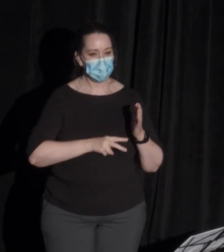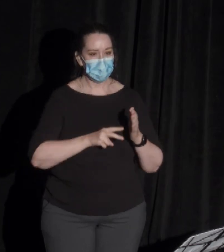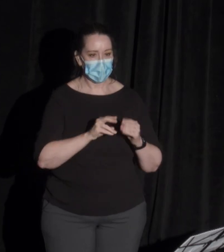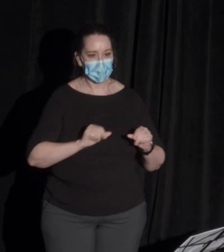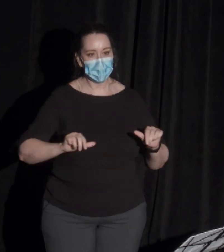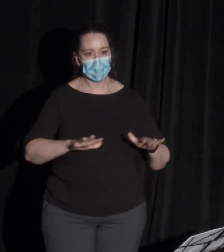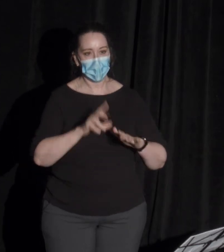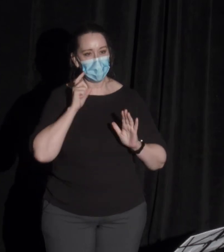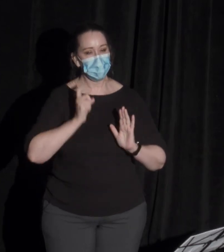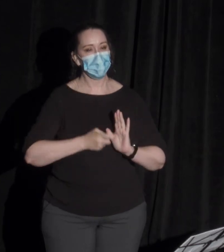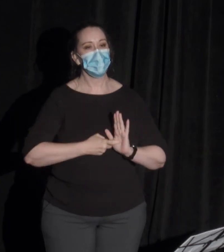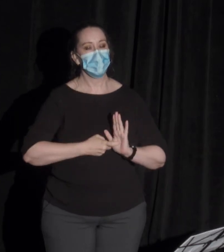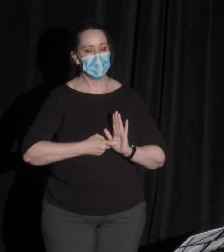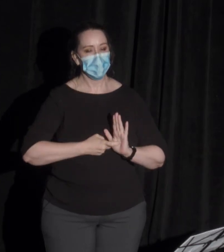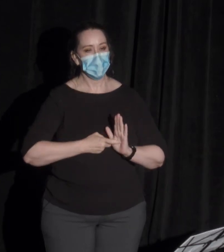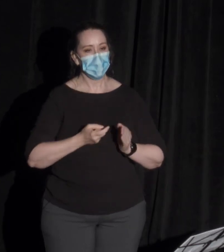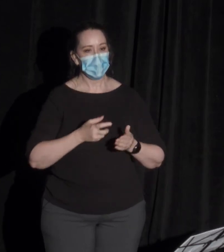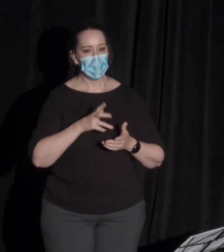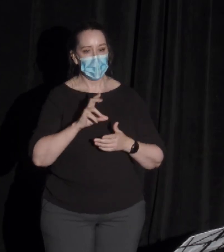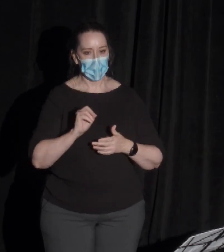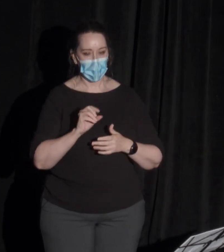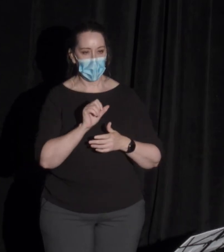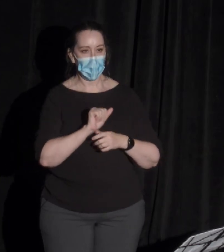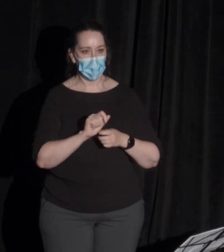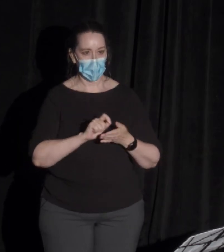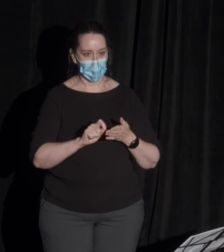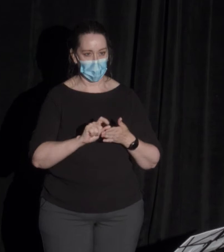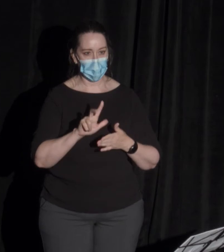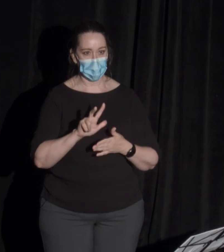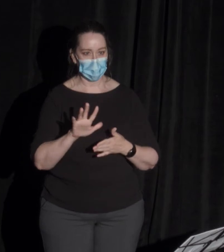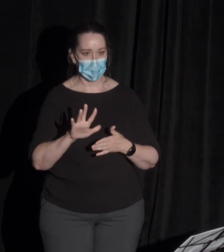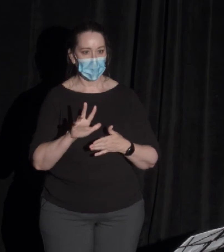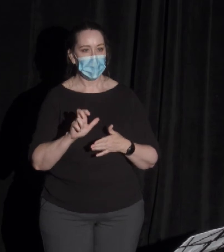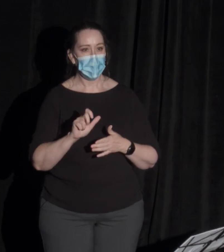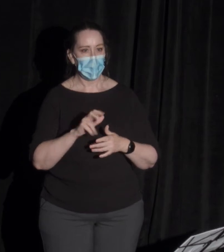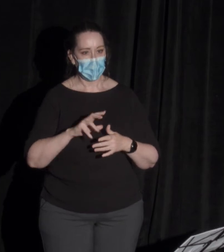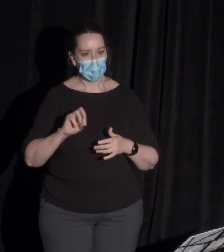acknowledgement that we co-wrote with the 35th Ward Alderman, Carlos